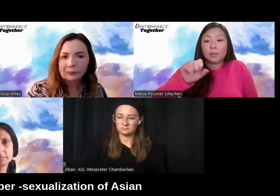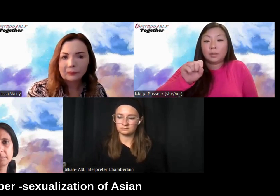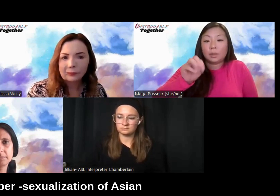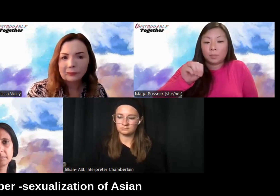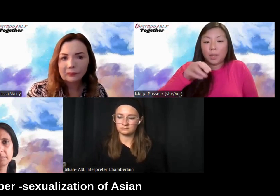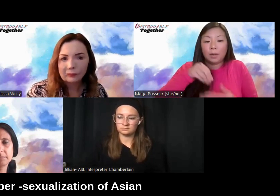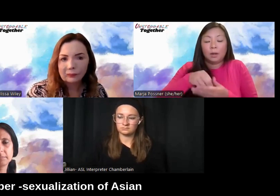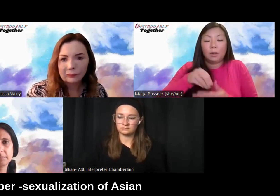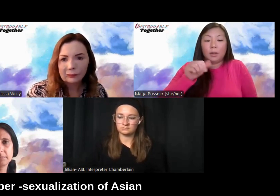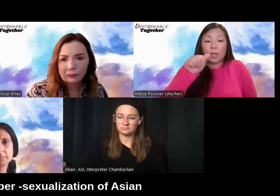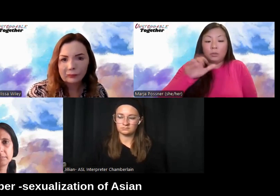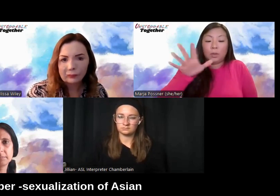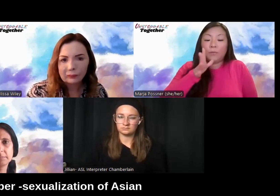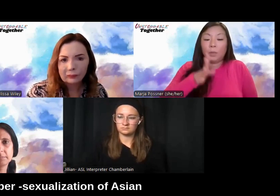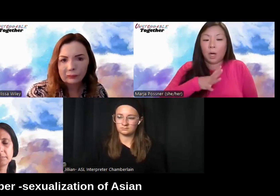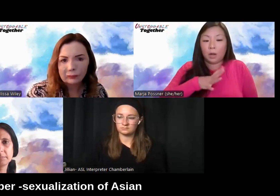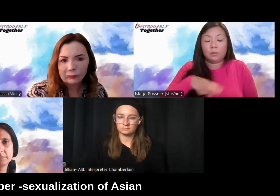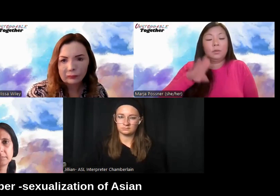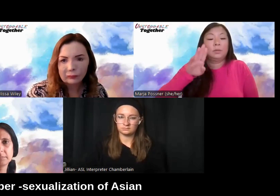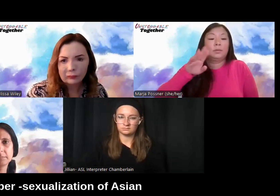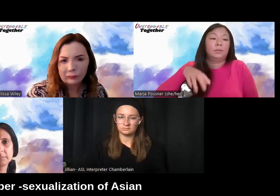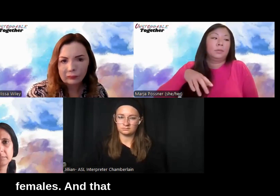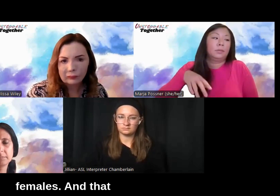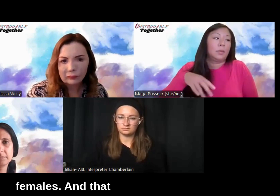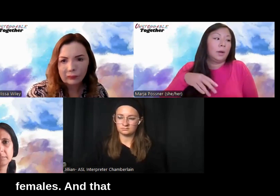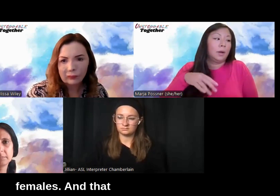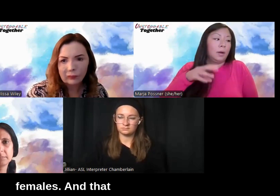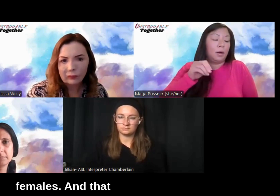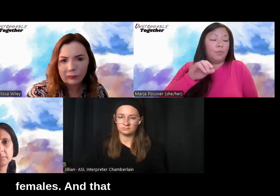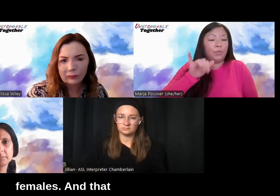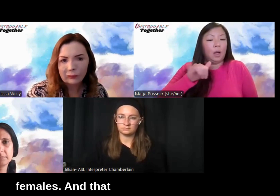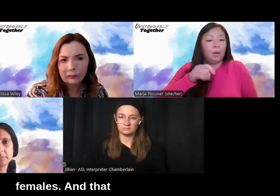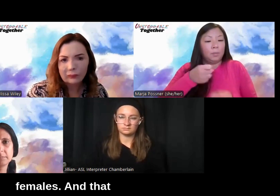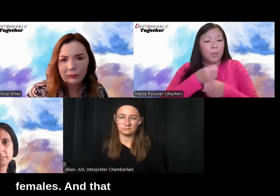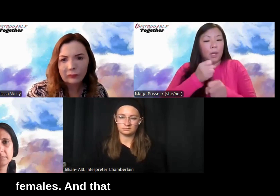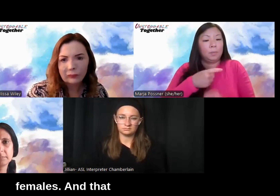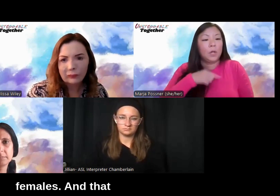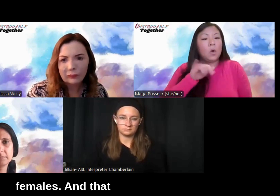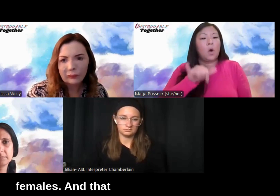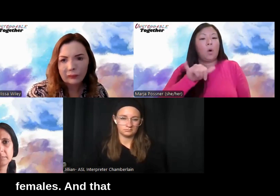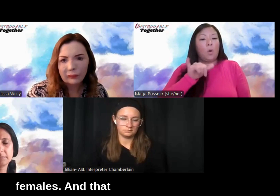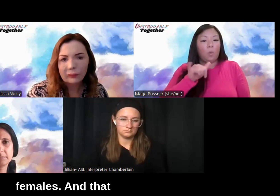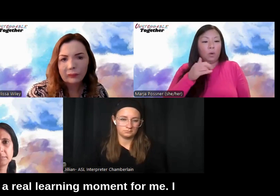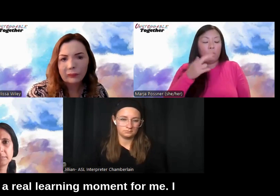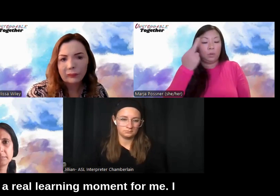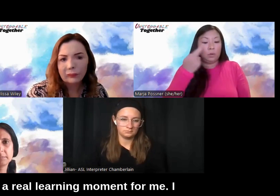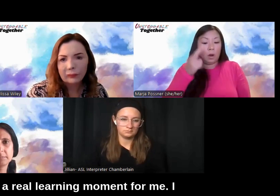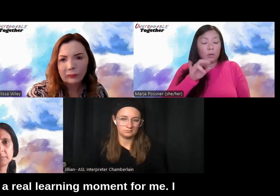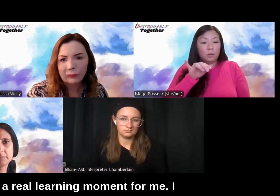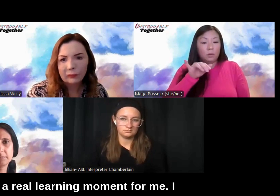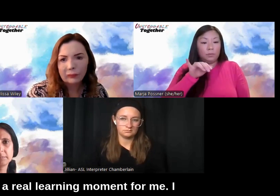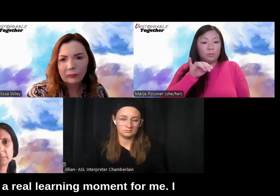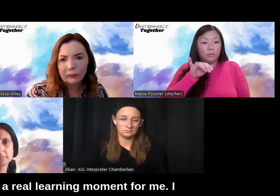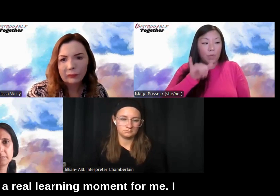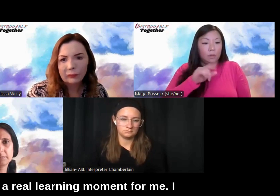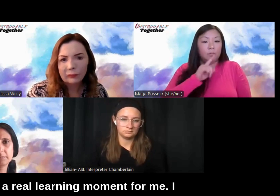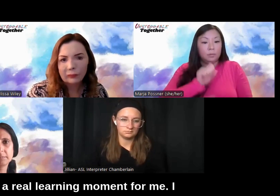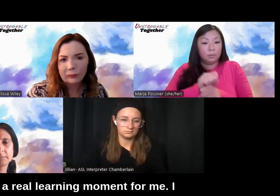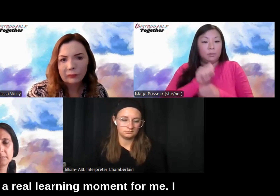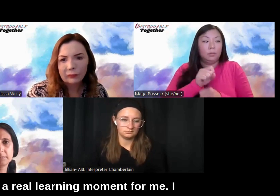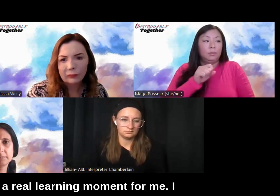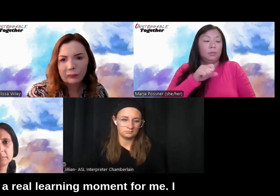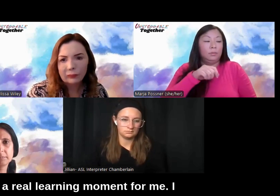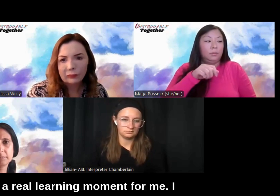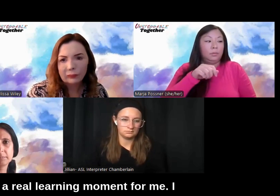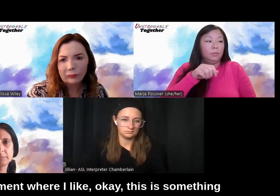the hypersexualization of Asian females. And that also was a real